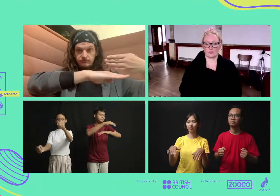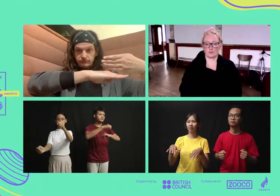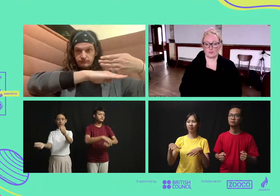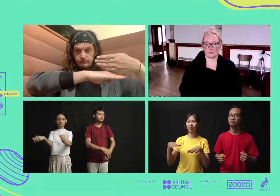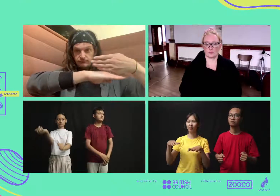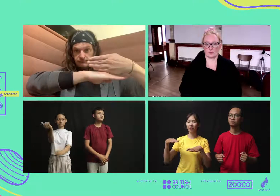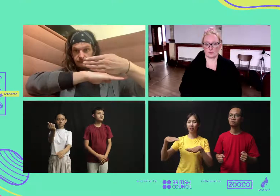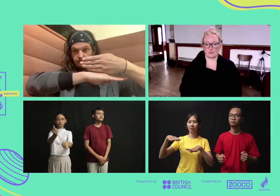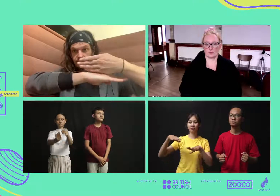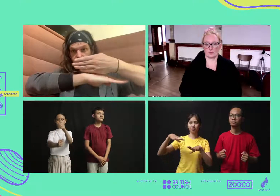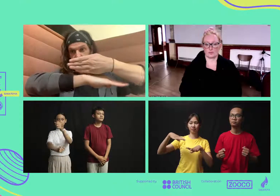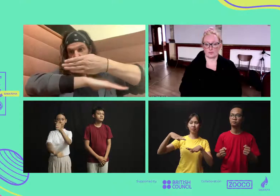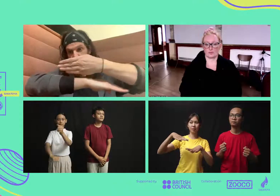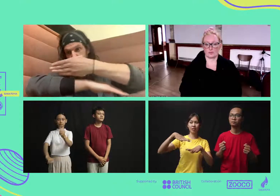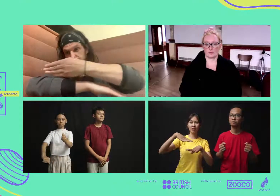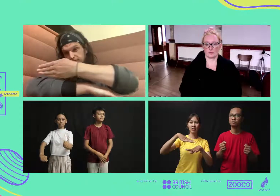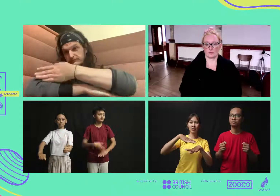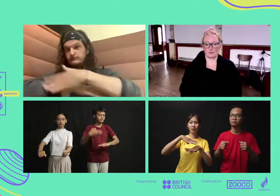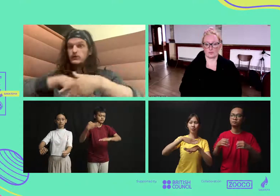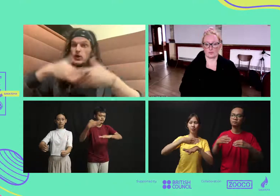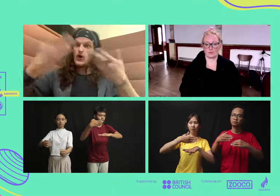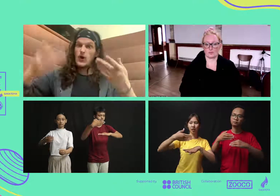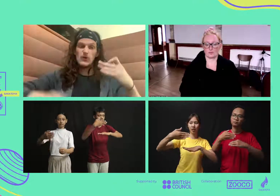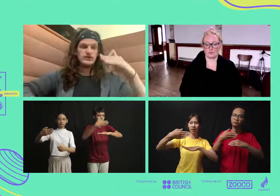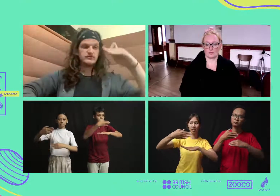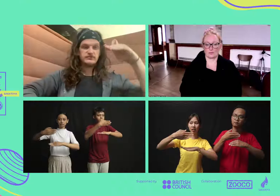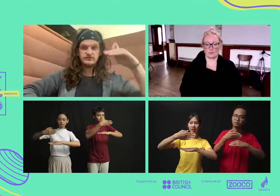now, or it could be like this,